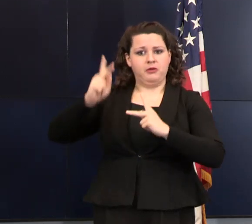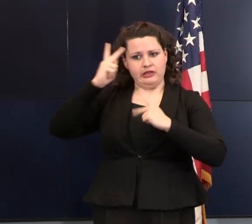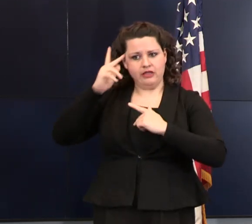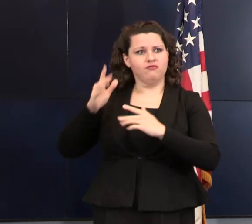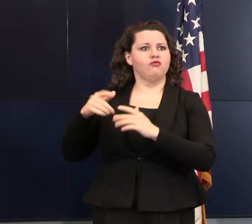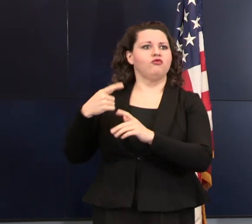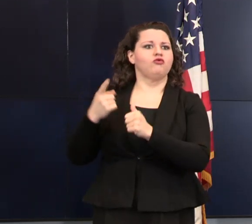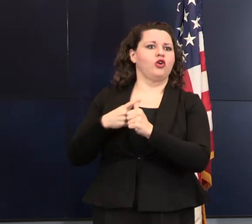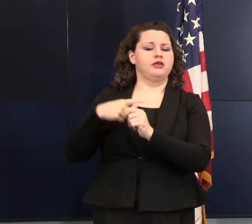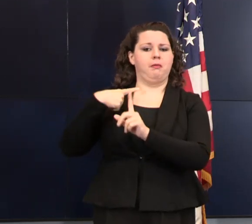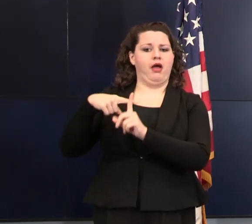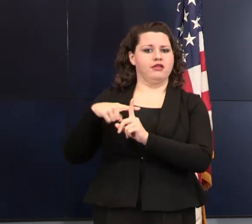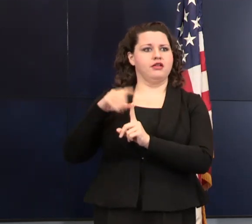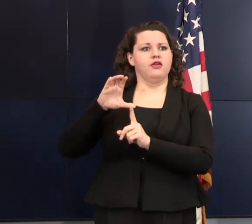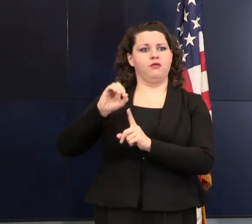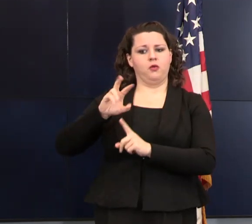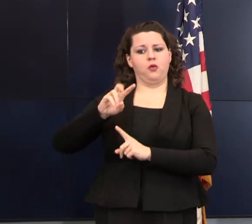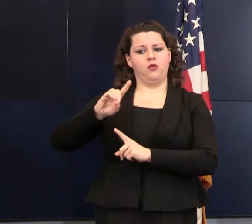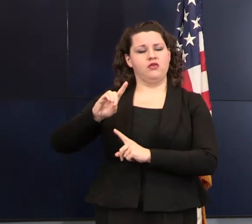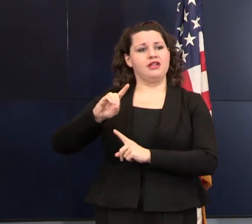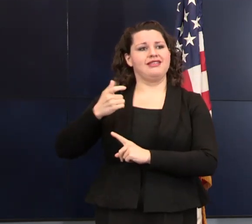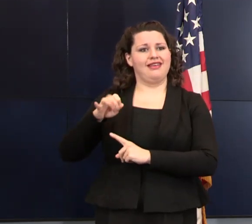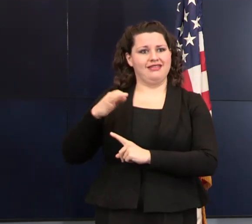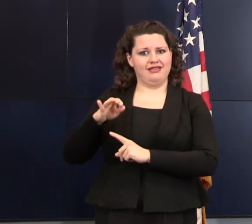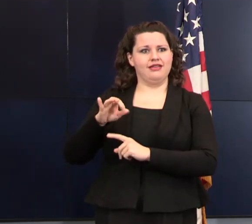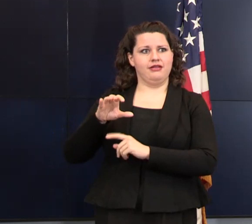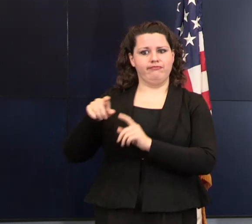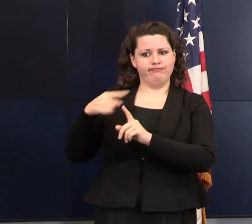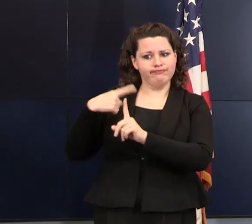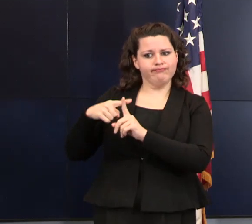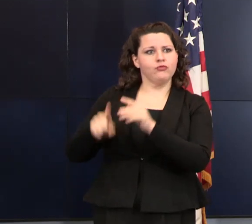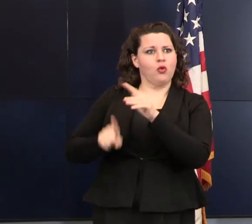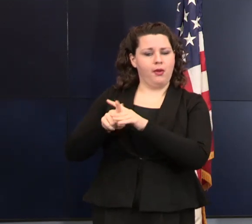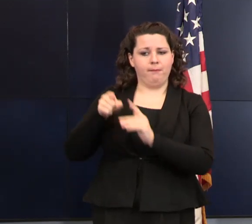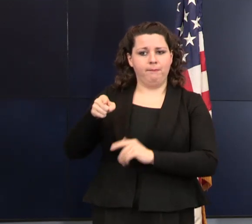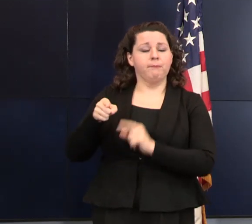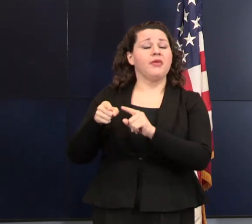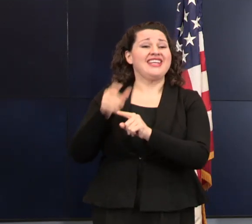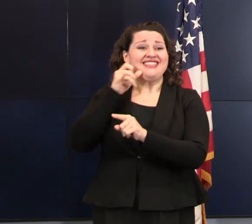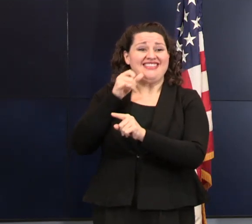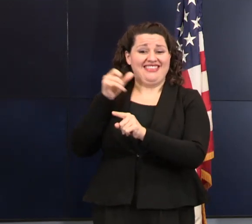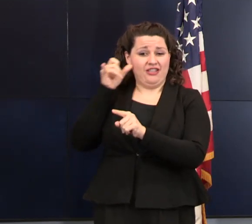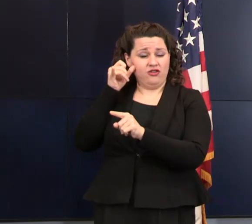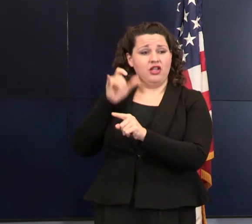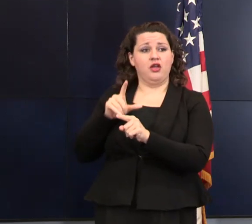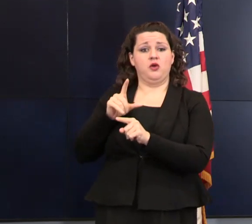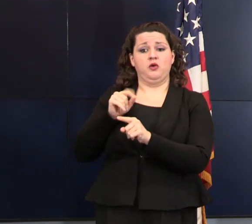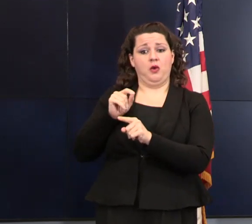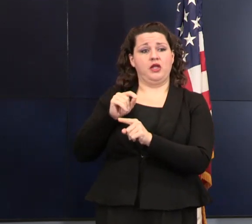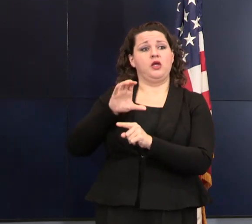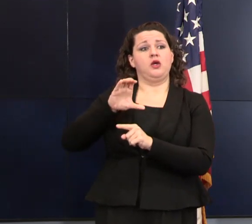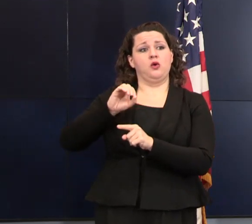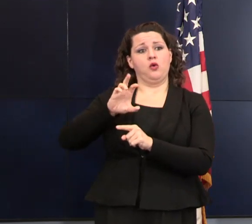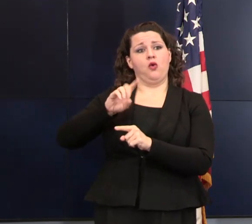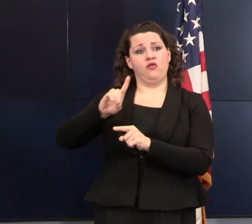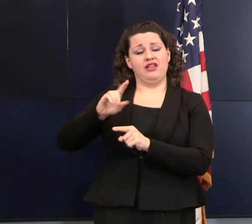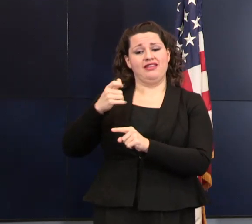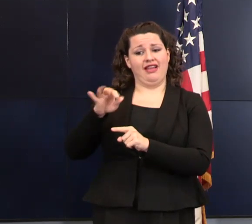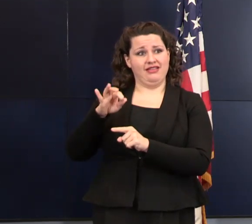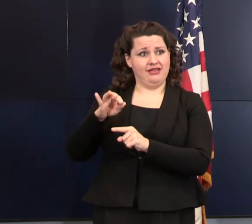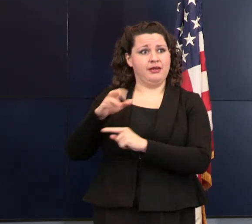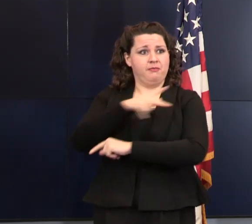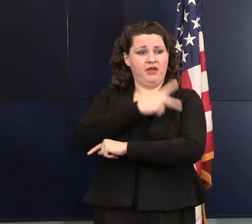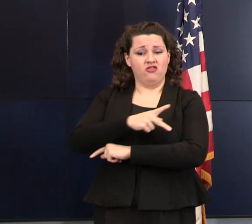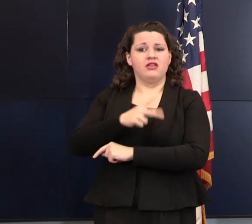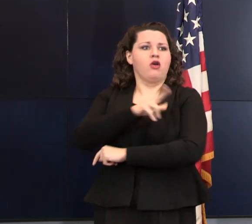positive COVID-19 cases were identified. As of yesterday, 20 COVID-19 patients were hospitalized